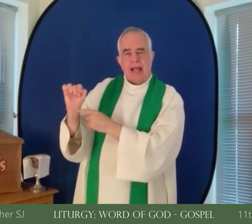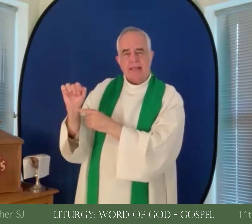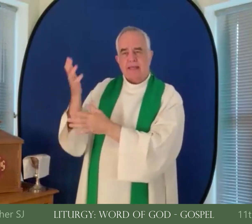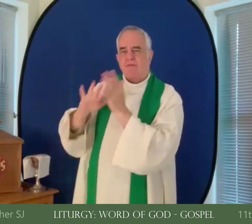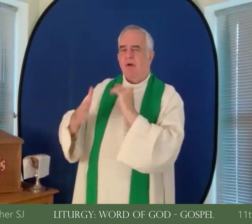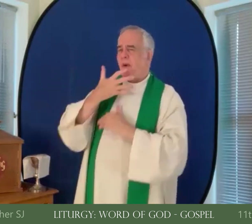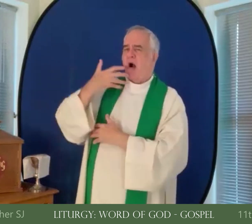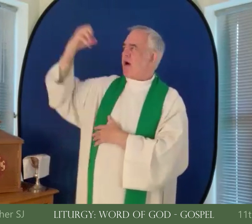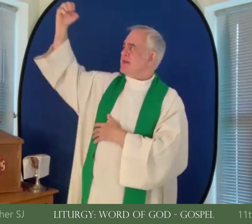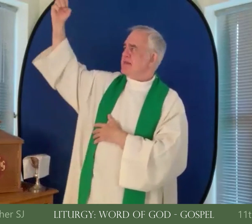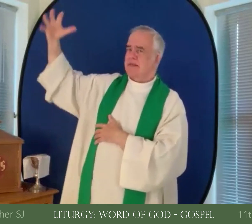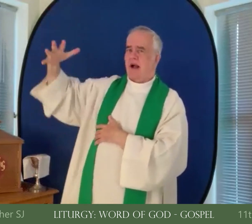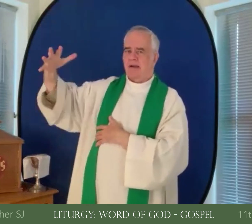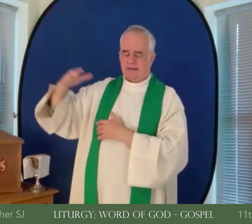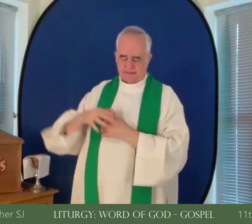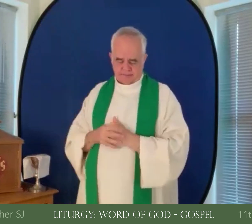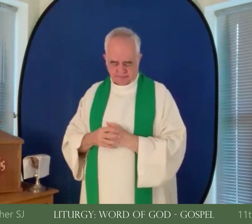protect from hot sun."